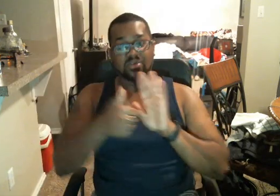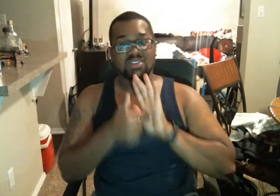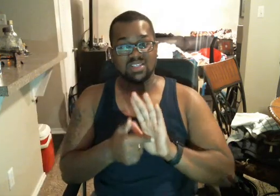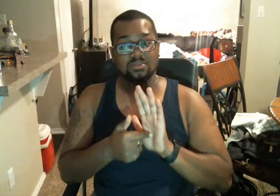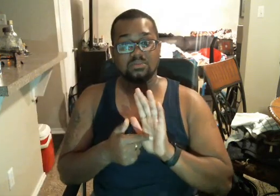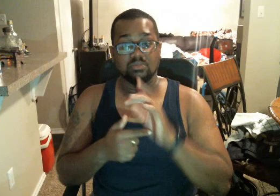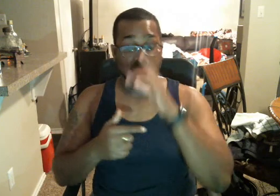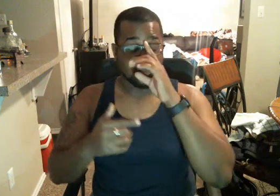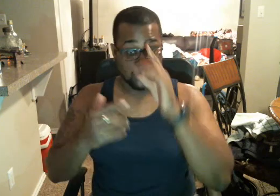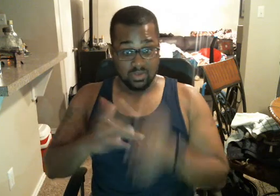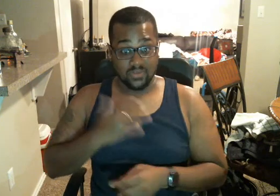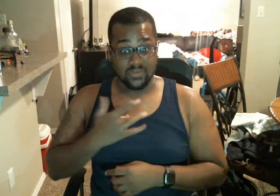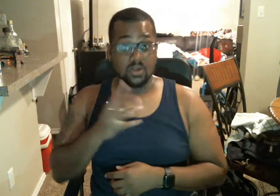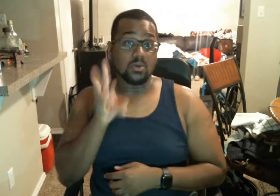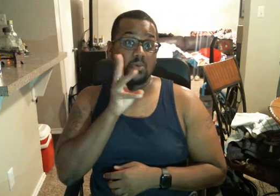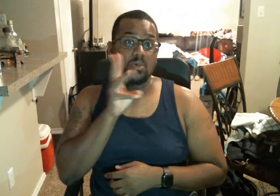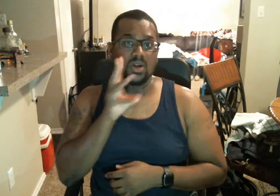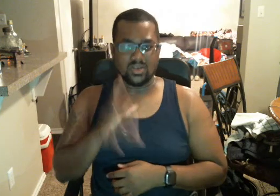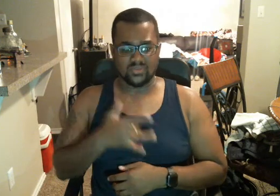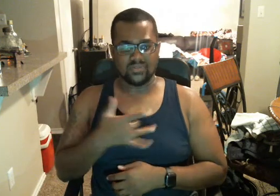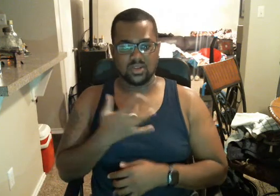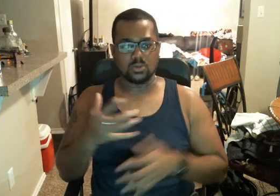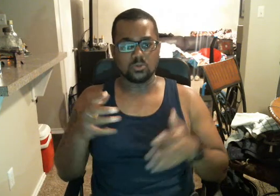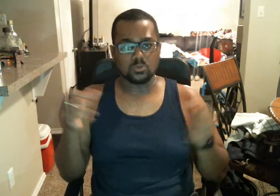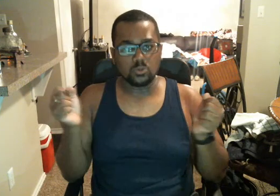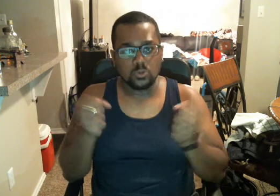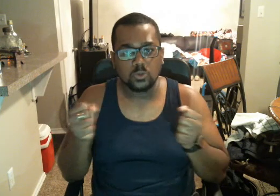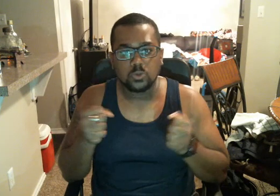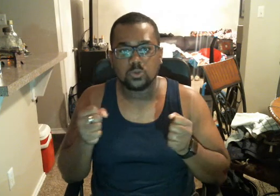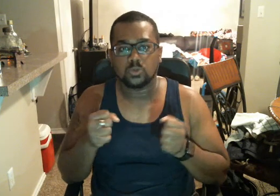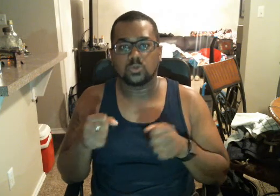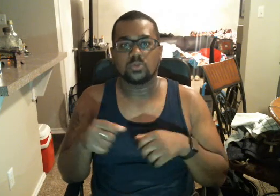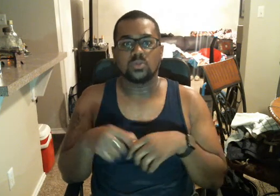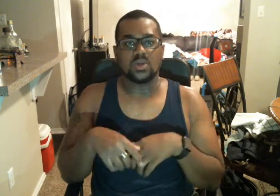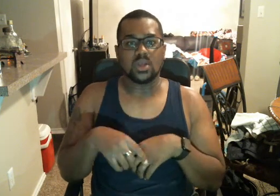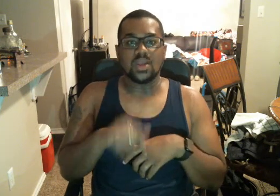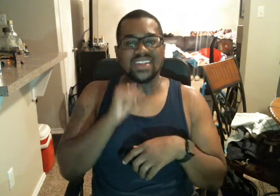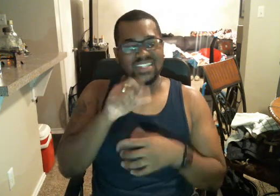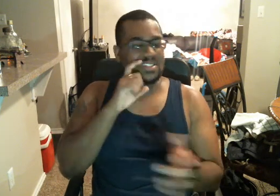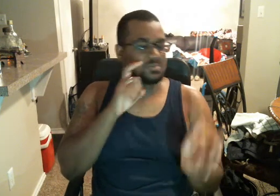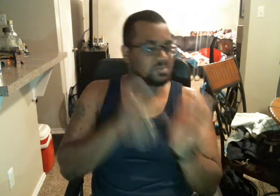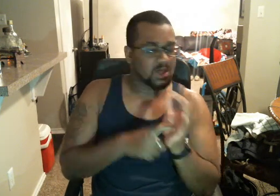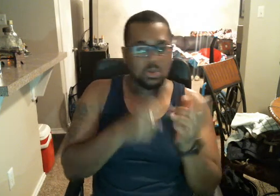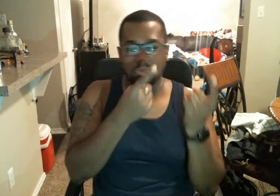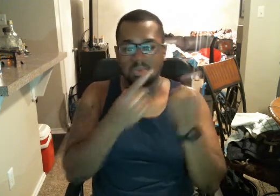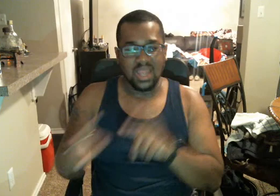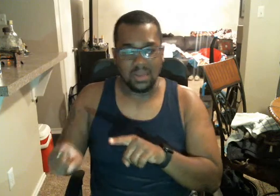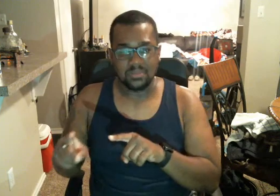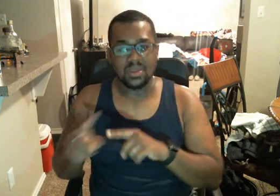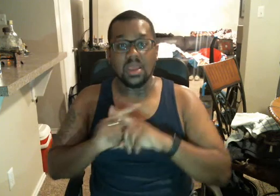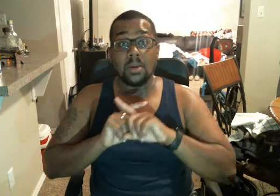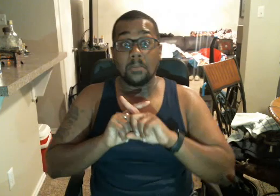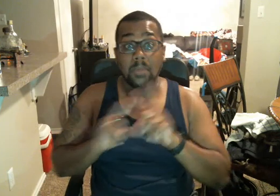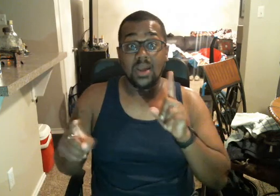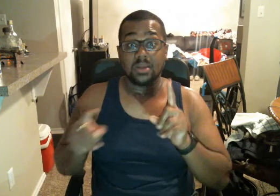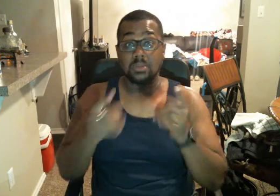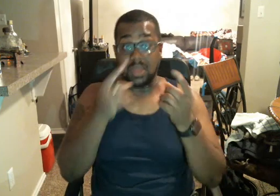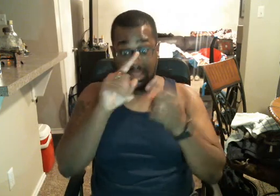think, it's kind of cool. What happened? You didn't notice it changing. You noticed the cumulative effect of tiny, tiny